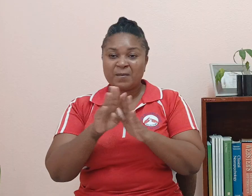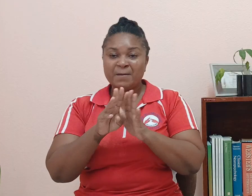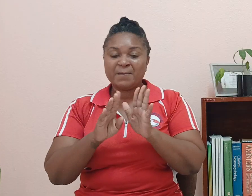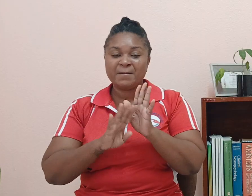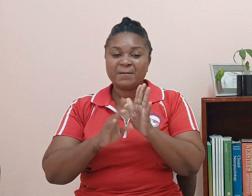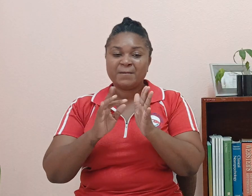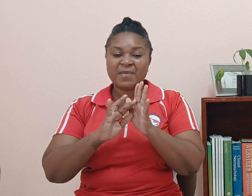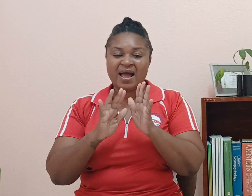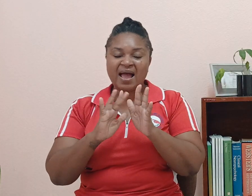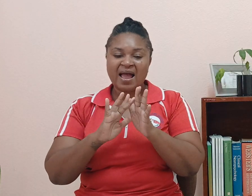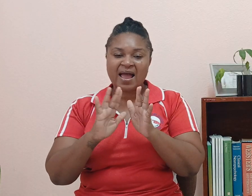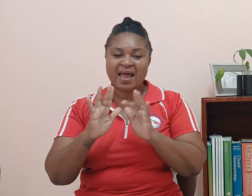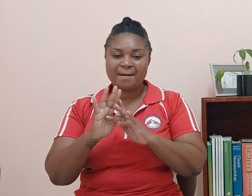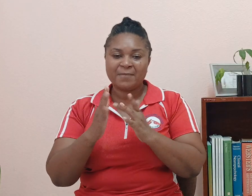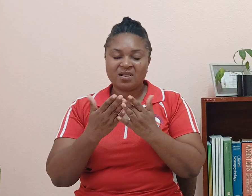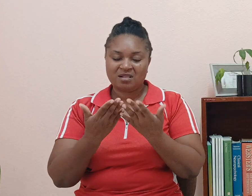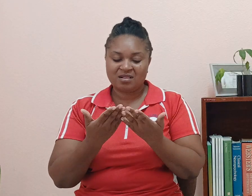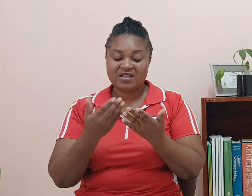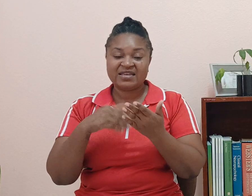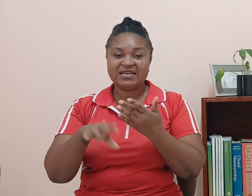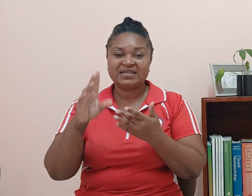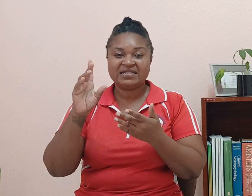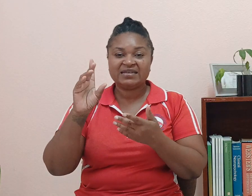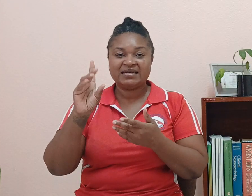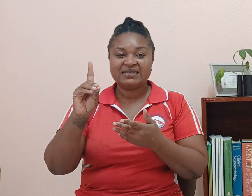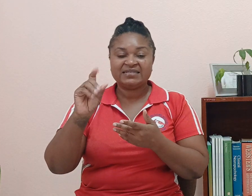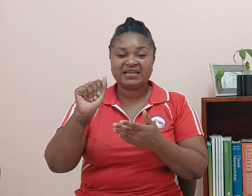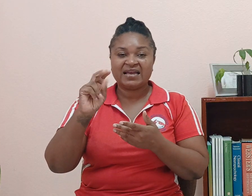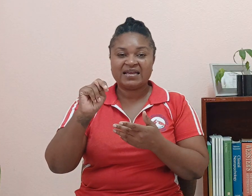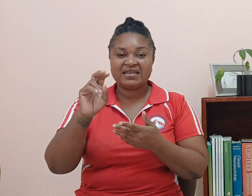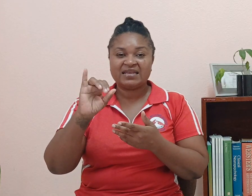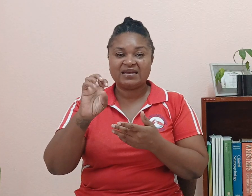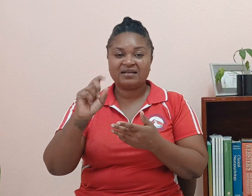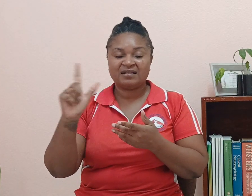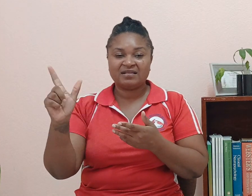find the book of Daniel and watch chapter 3.